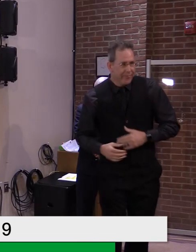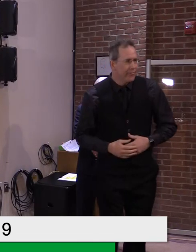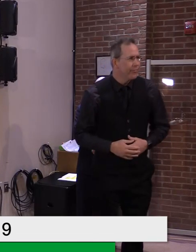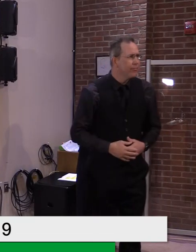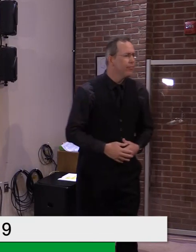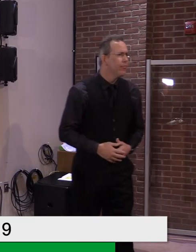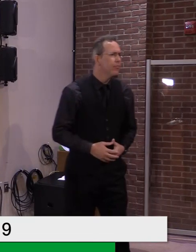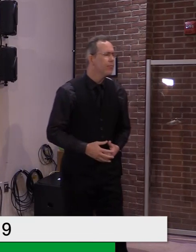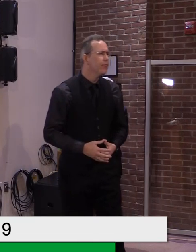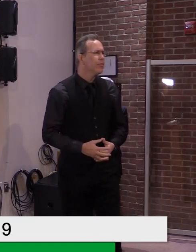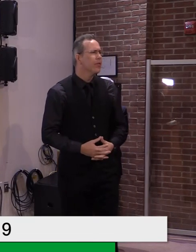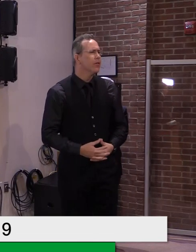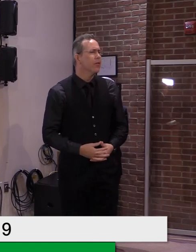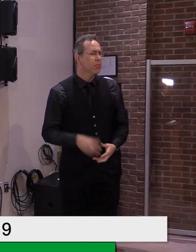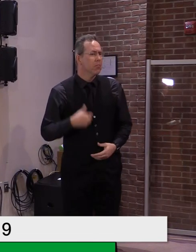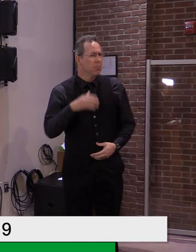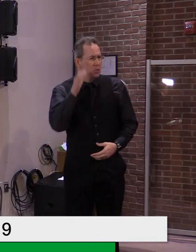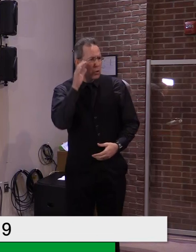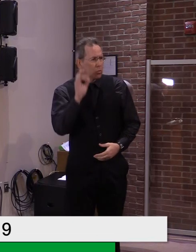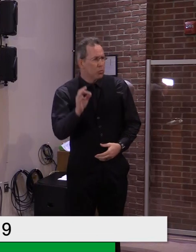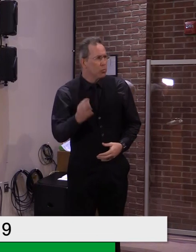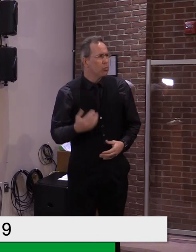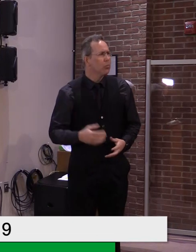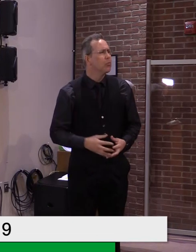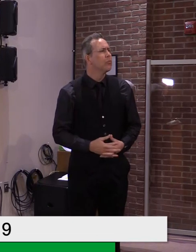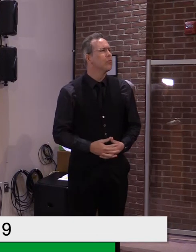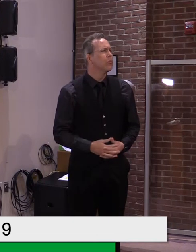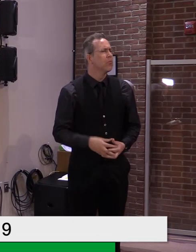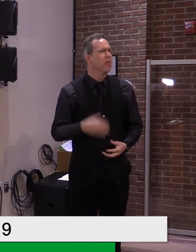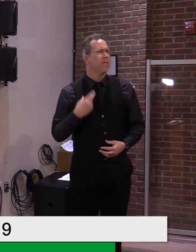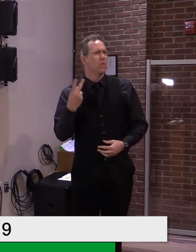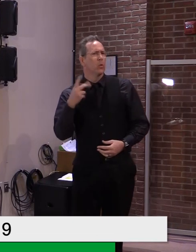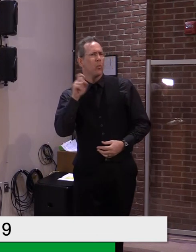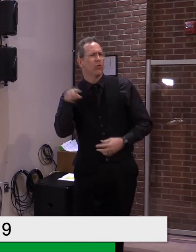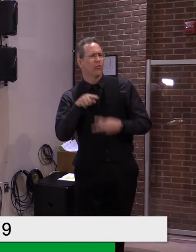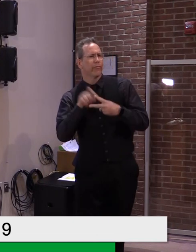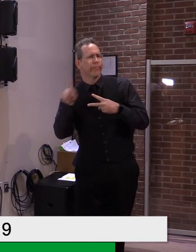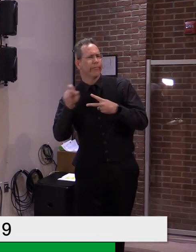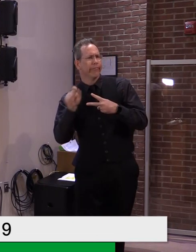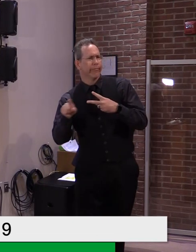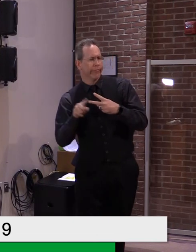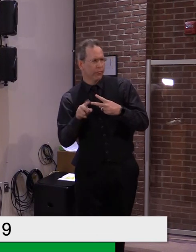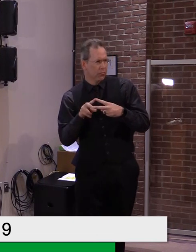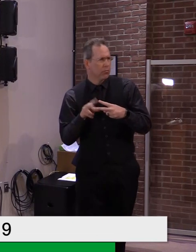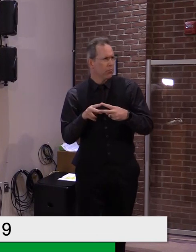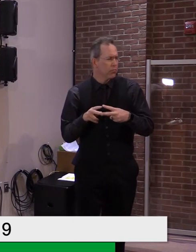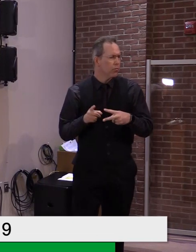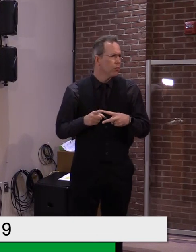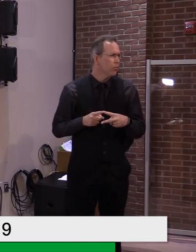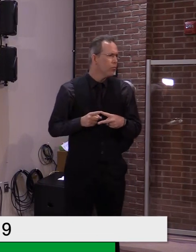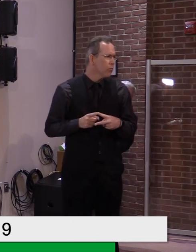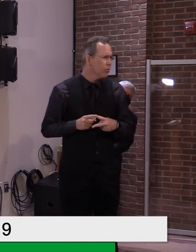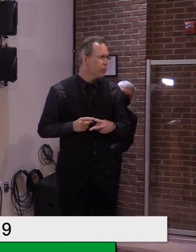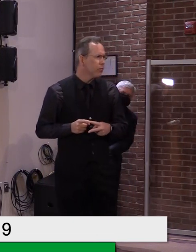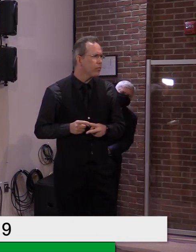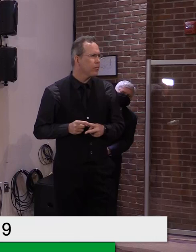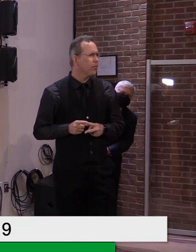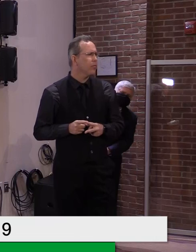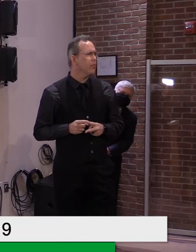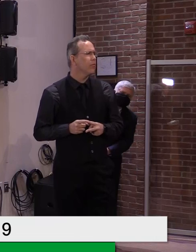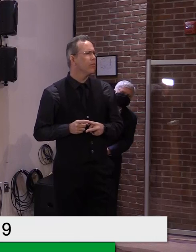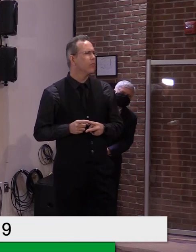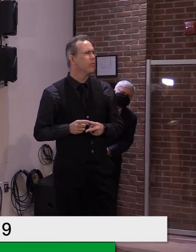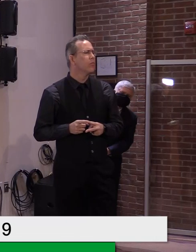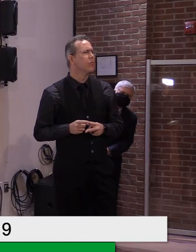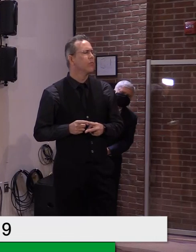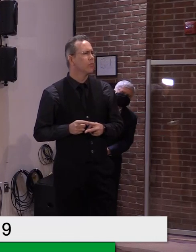Hello, can you hear me? Yes. I got two quick questions. The first one, Governor, I don't know if you had this discussion with down